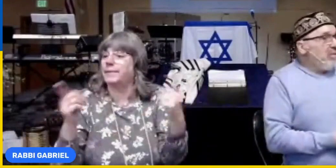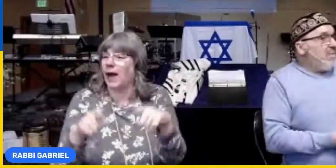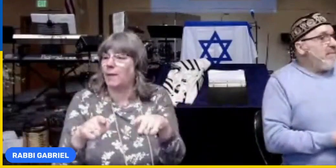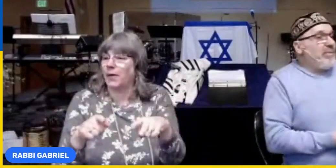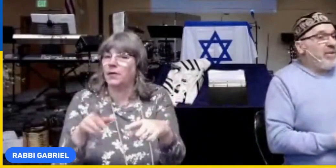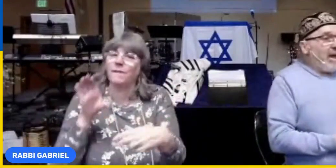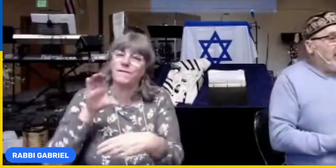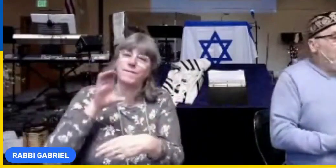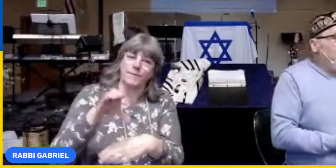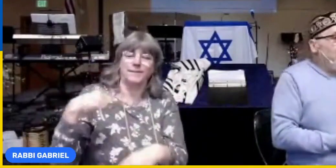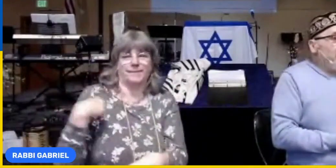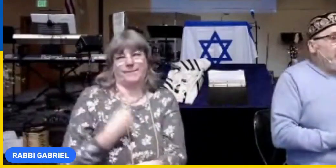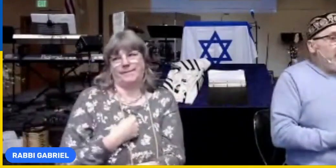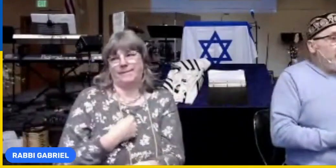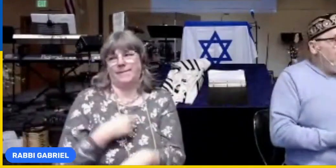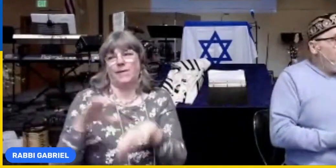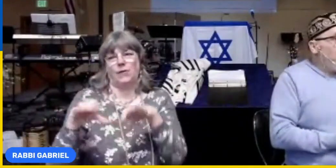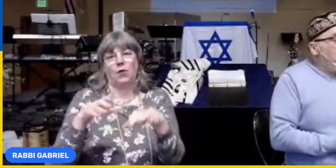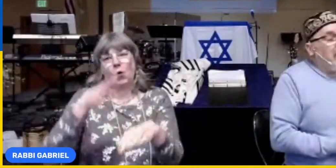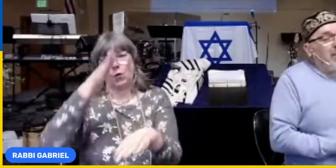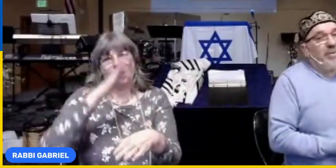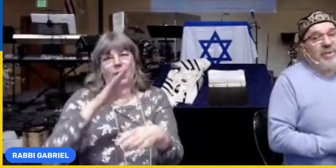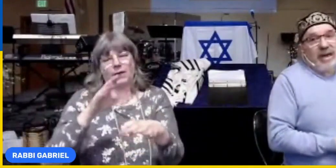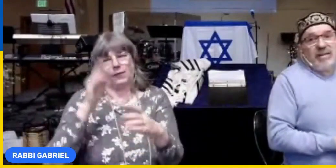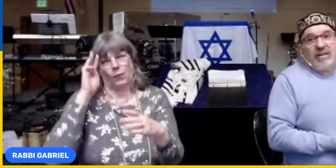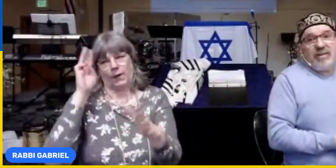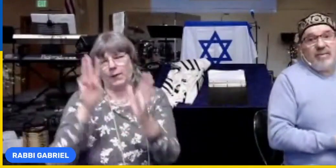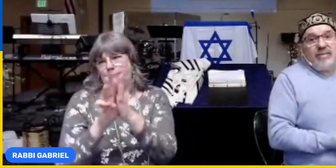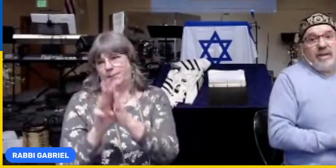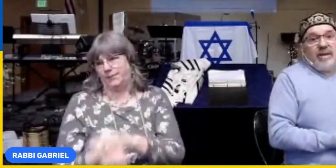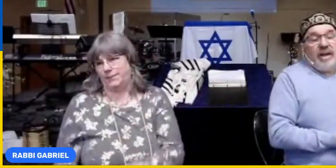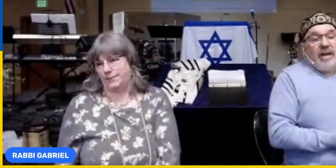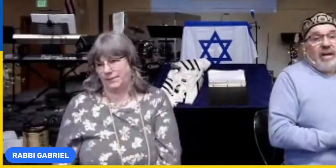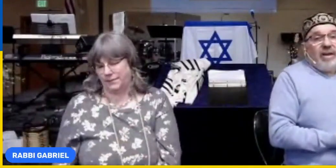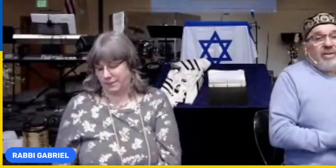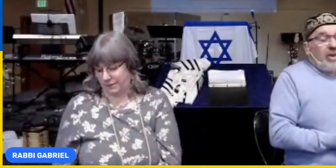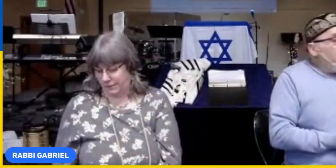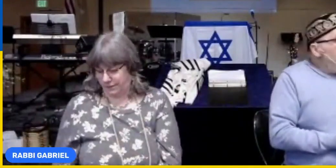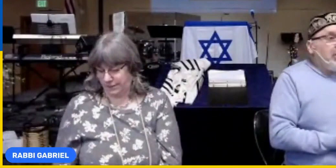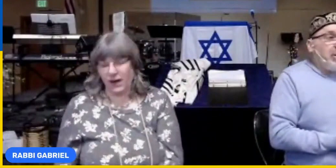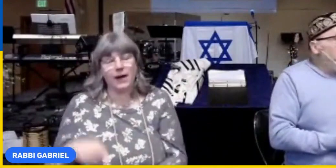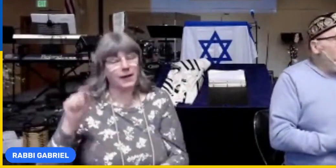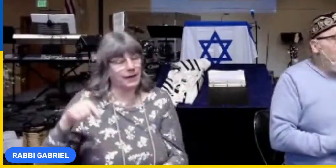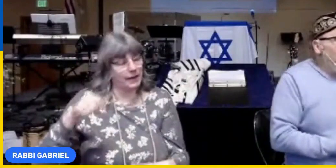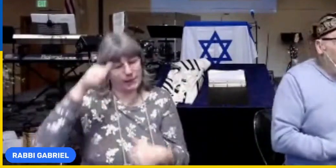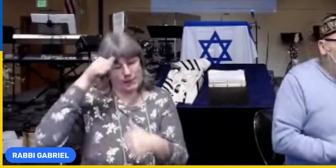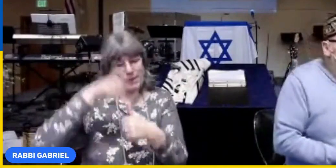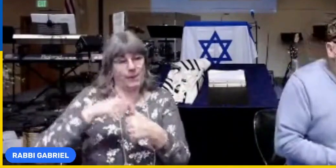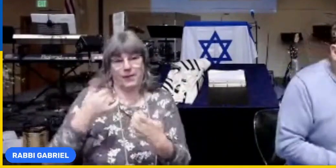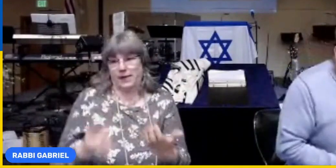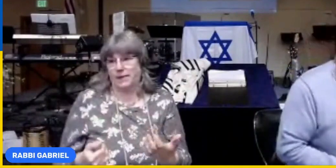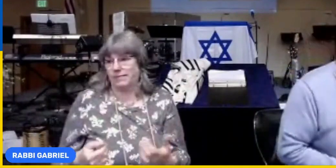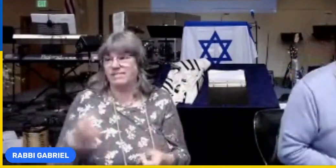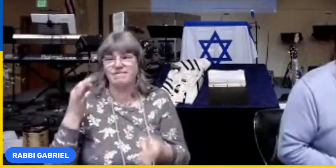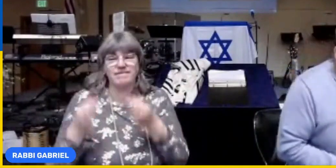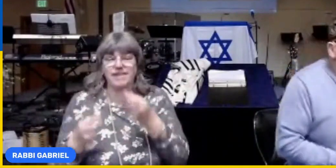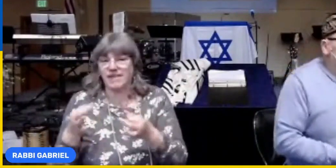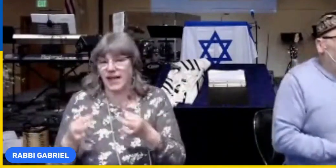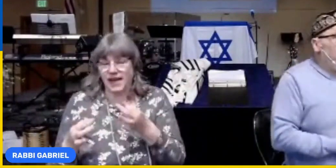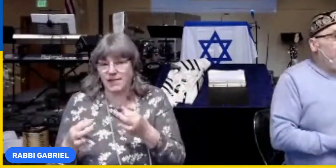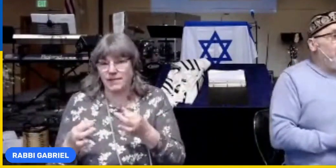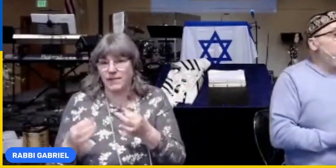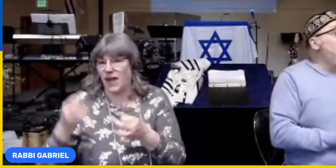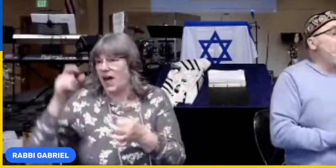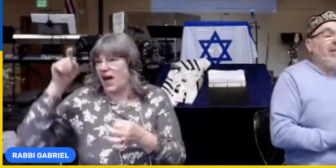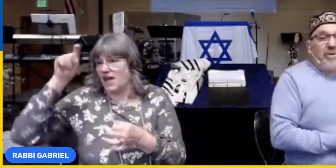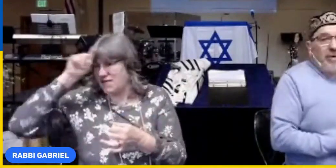We need to remember that. We need to remember that. Children of Israel would have never left Egypt if we'd have been